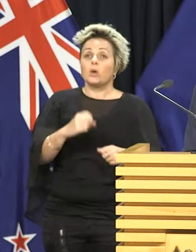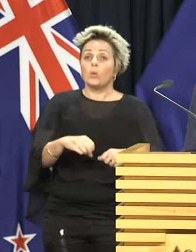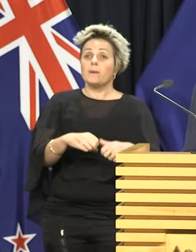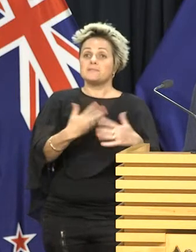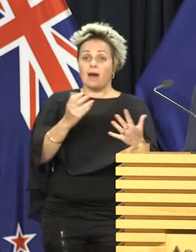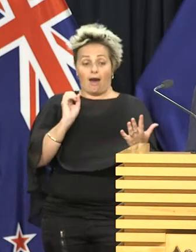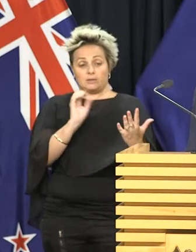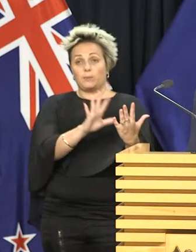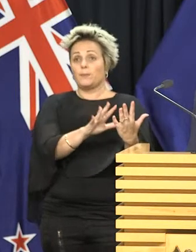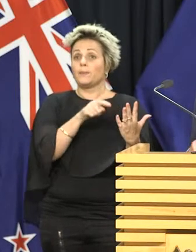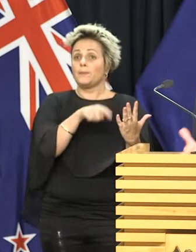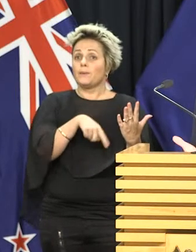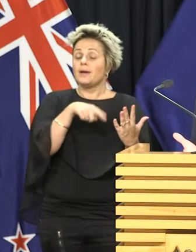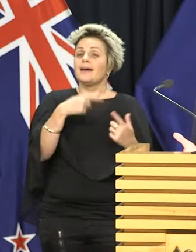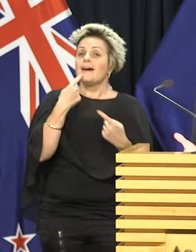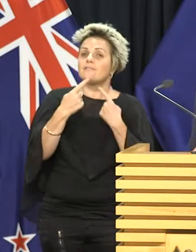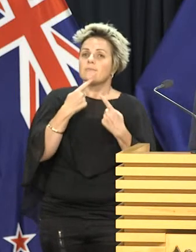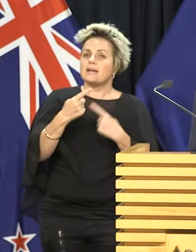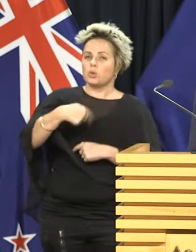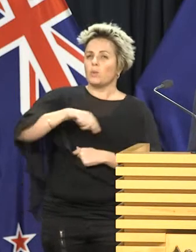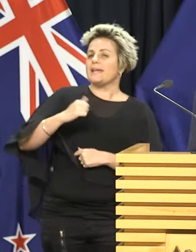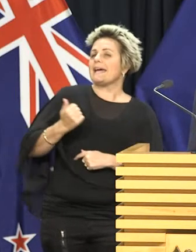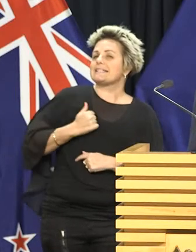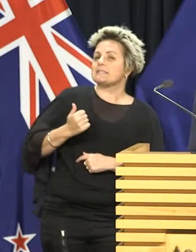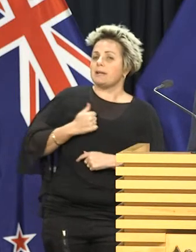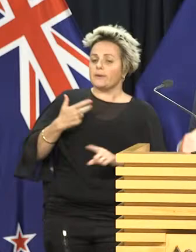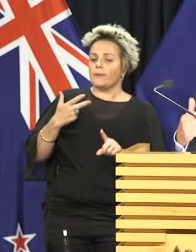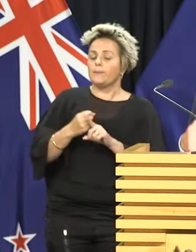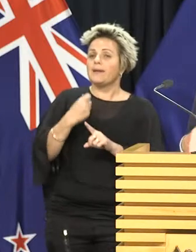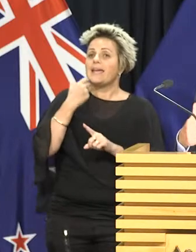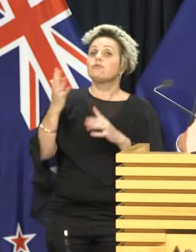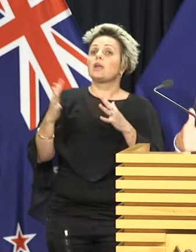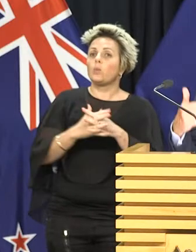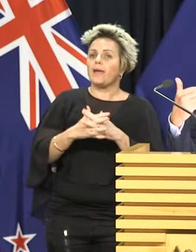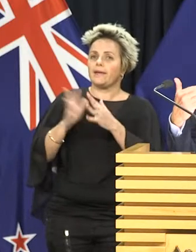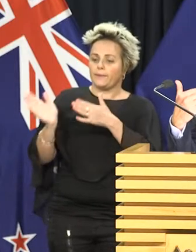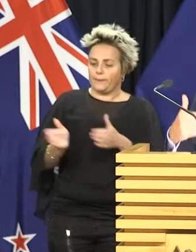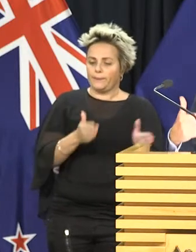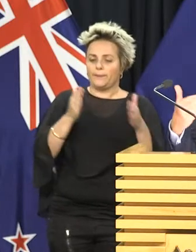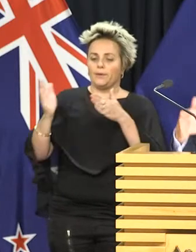website that there will be an expected amount that will be delivered every week, and we will be